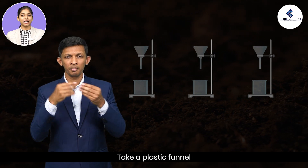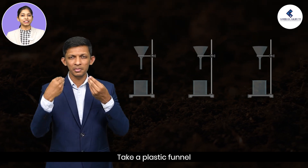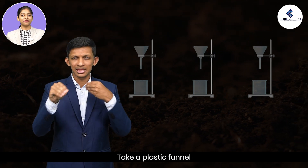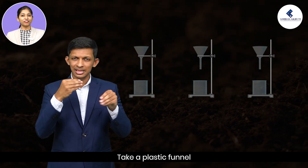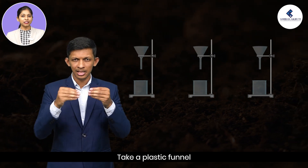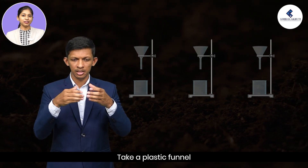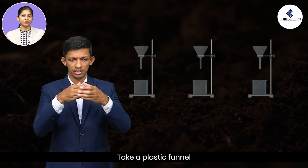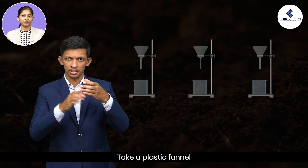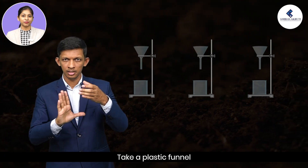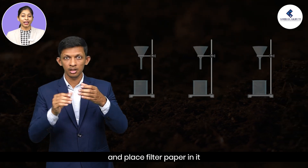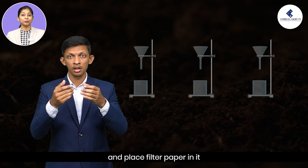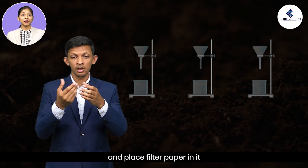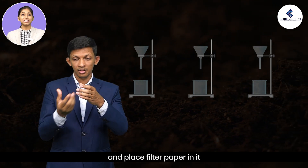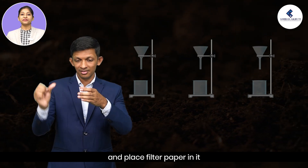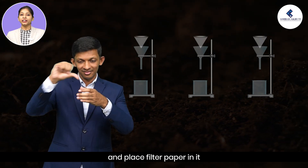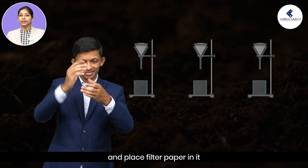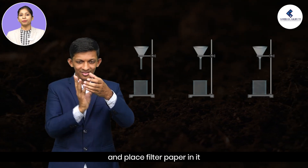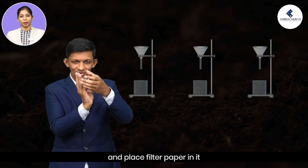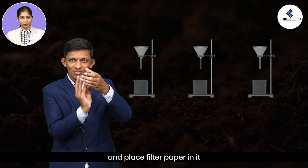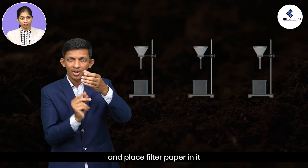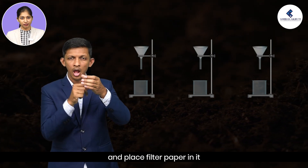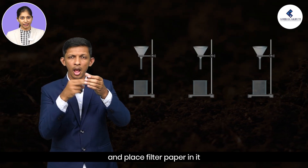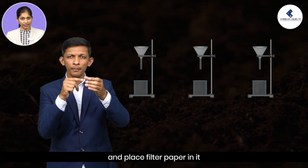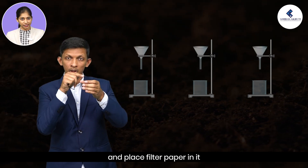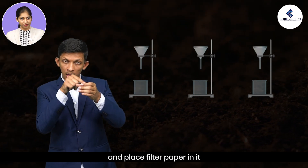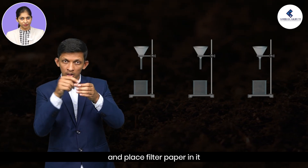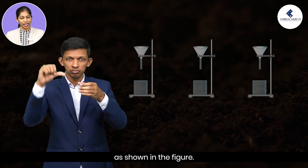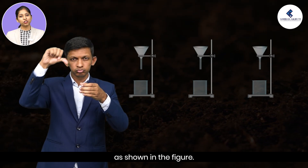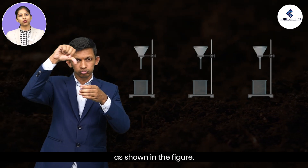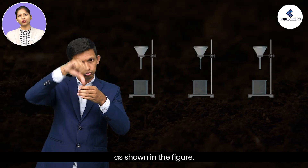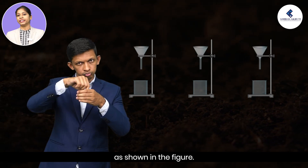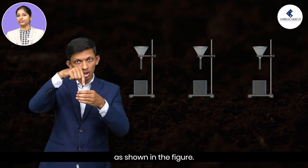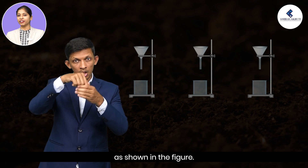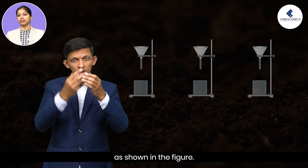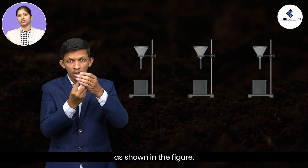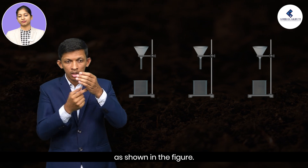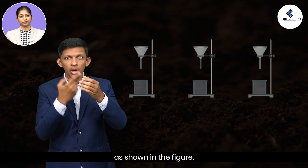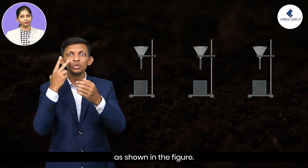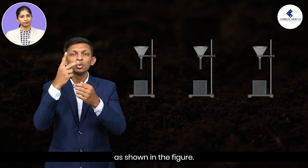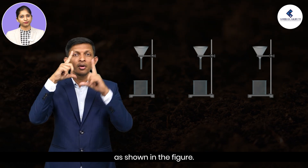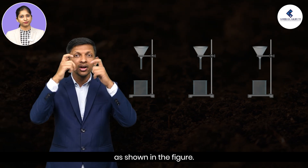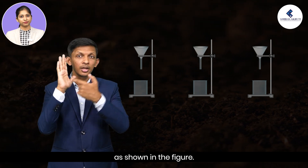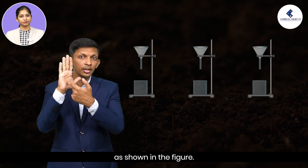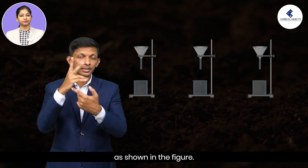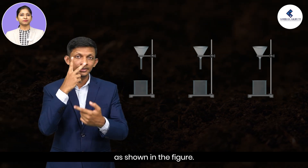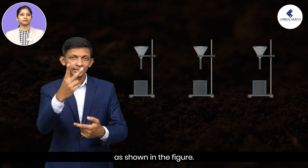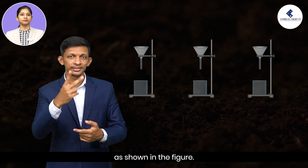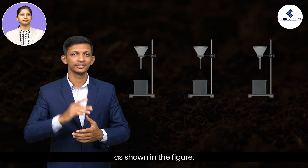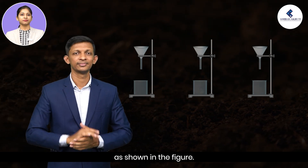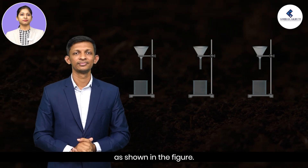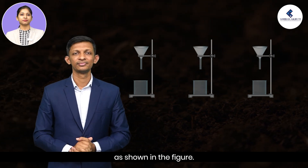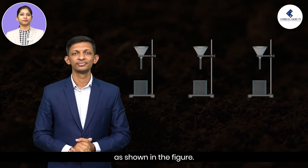Take a plastic funnel and place filter paper in it as shown in the figure.